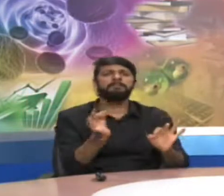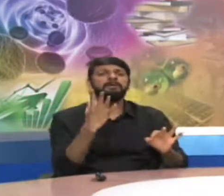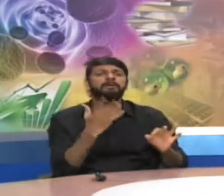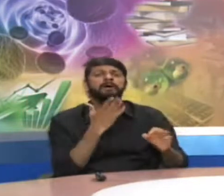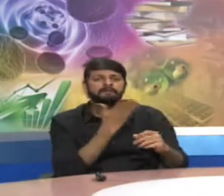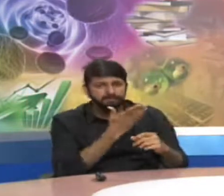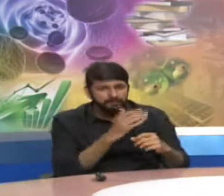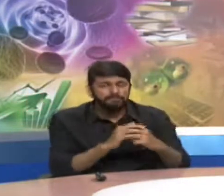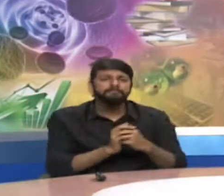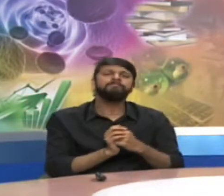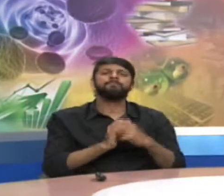difference should be there.